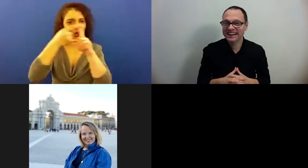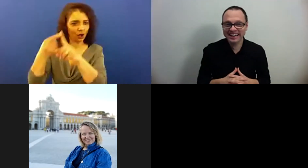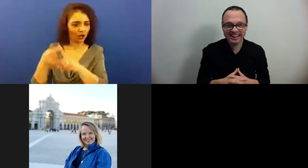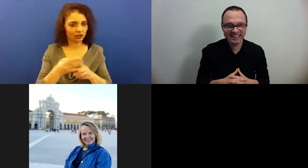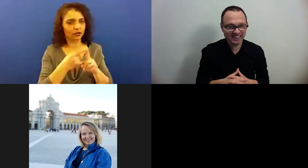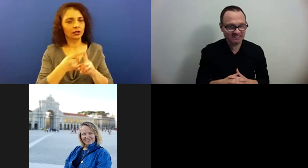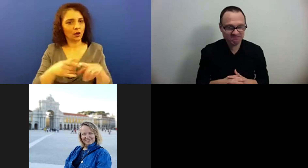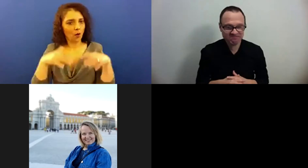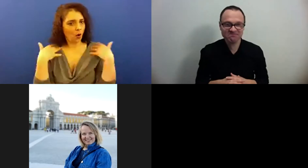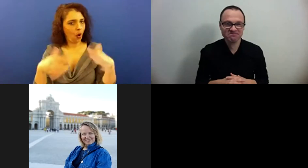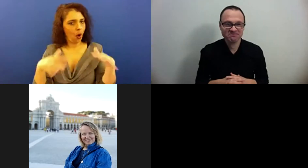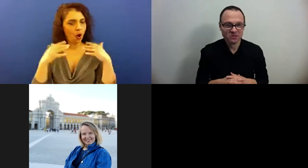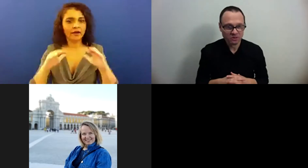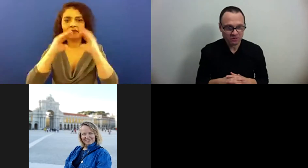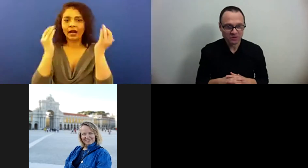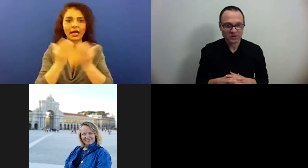Wait.